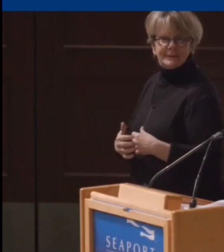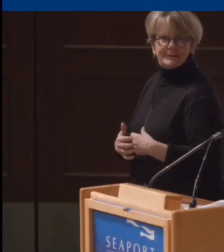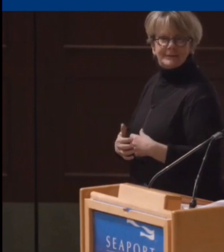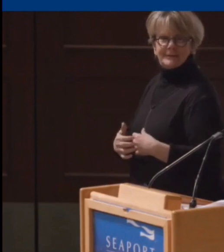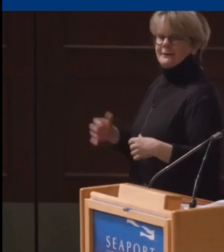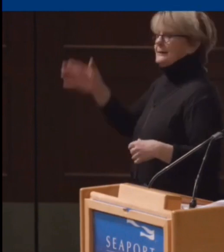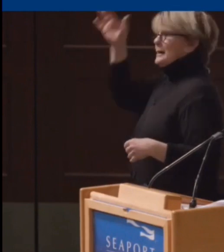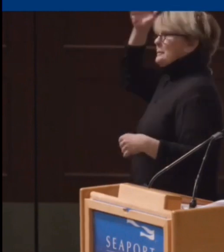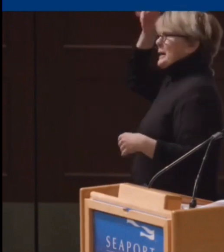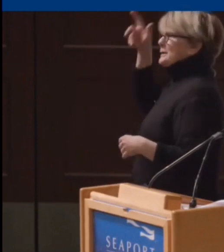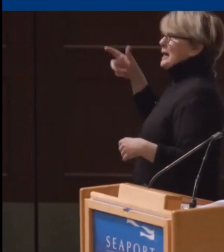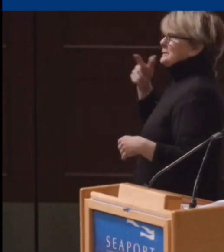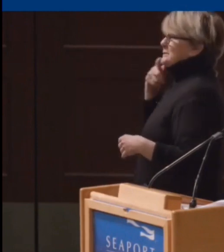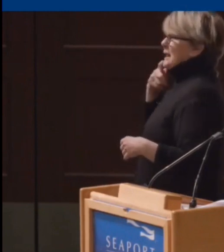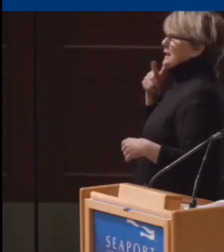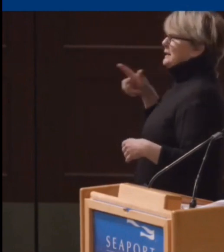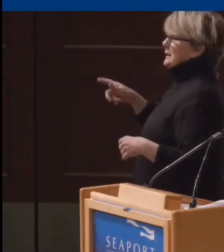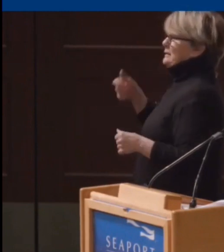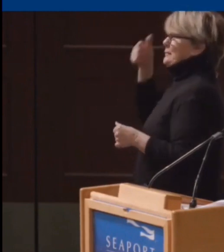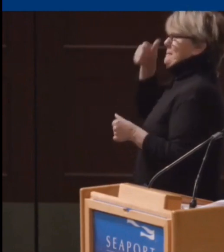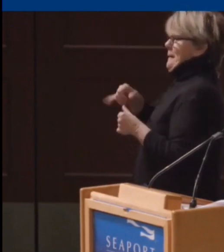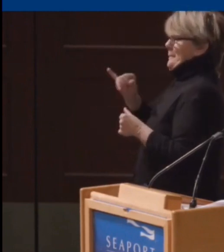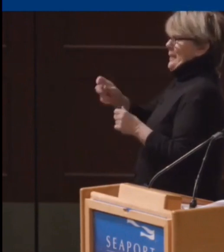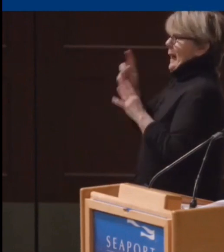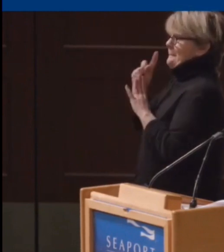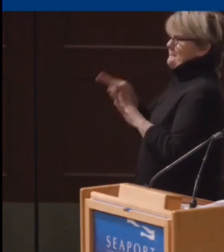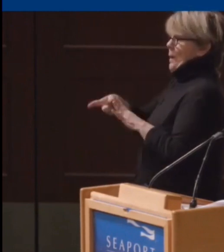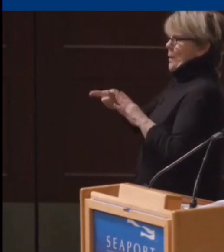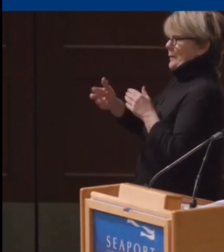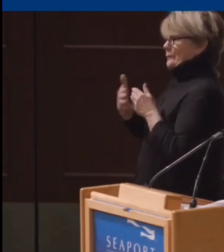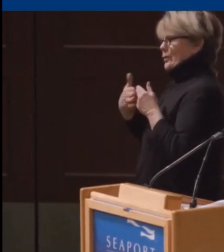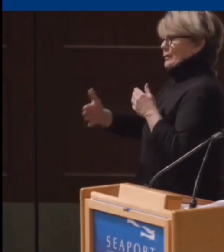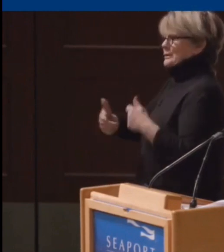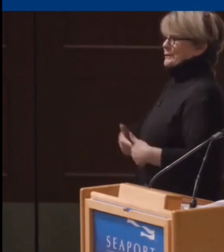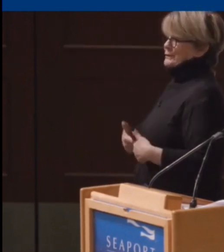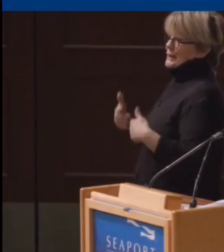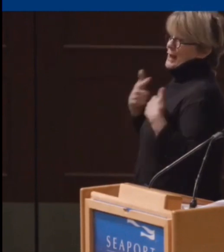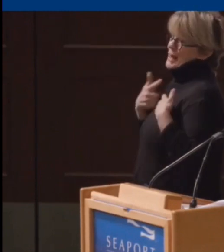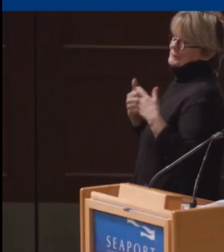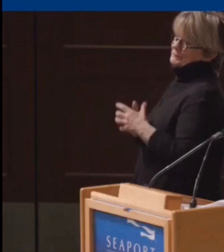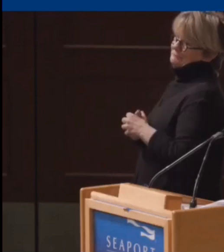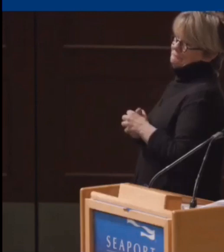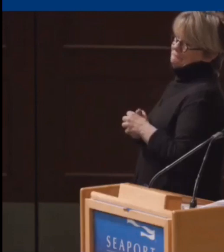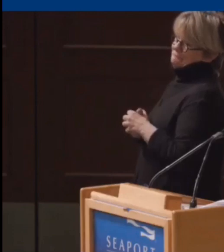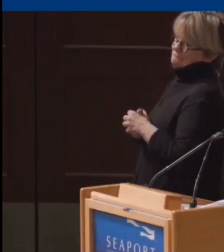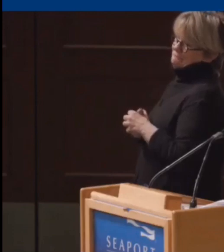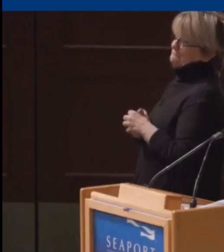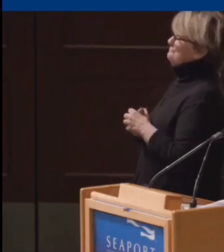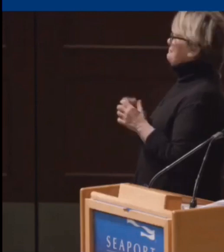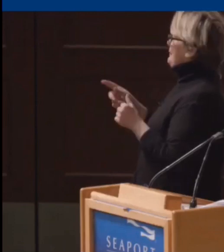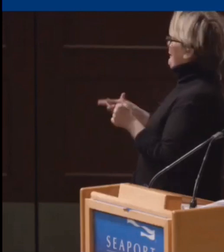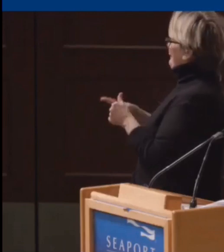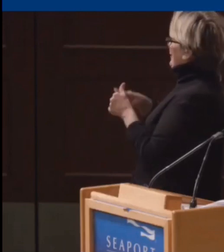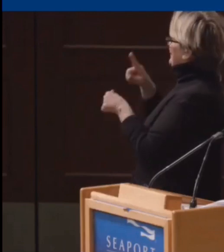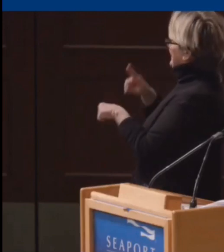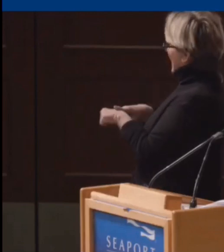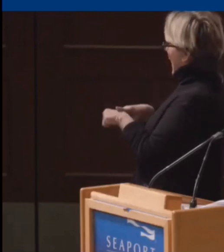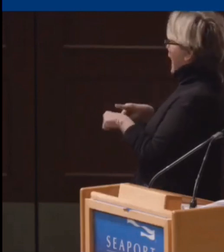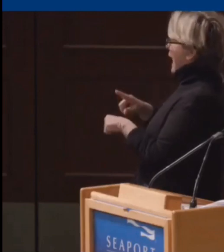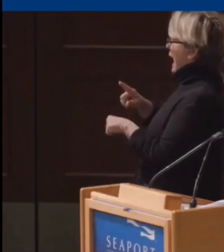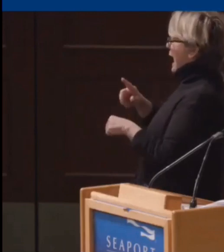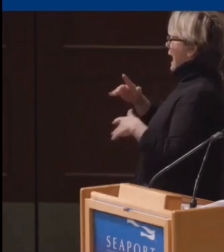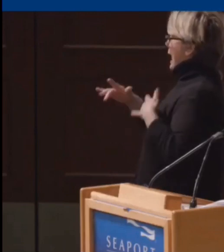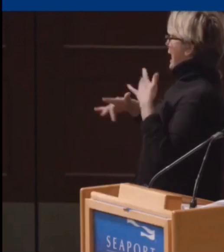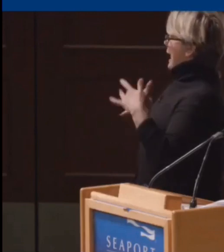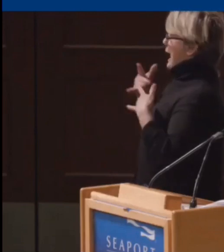My dad says today that he will remember that moment for the rest of his life. It was the first time I really verbally